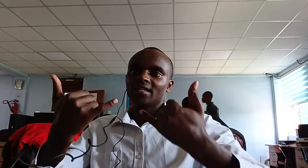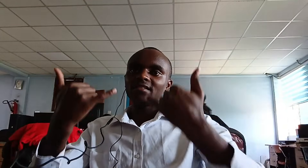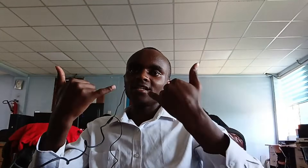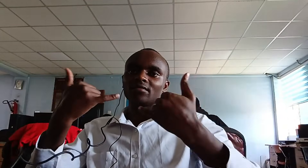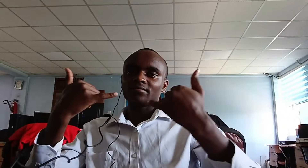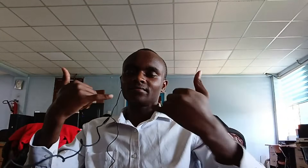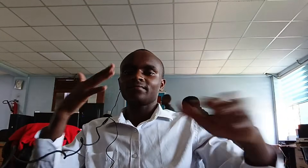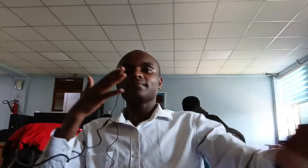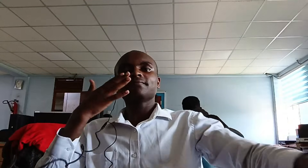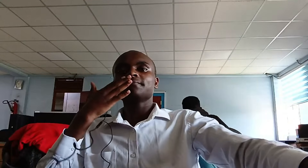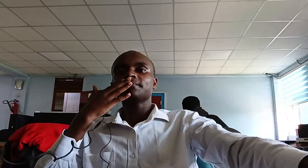now,